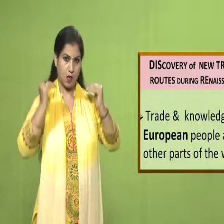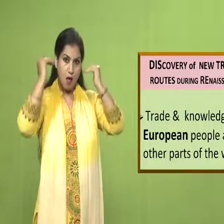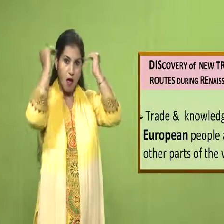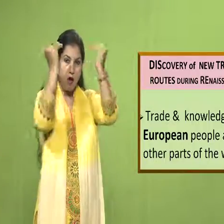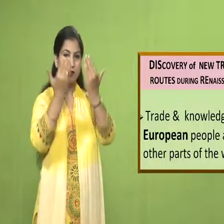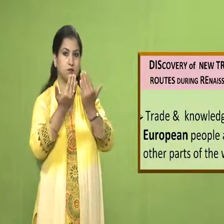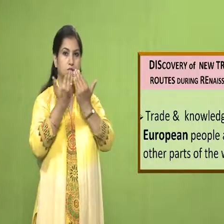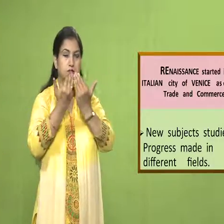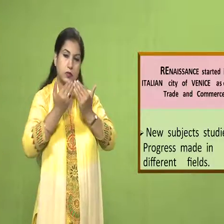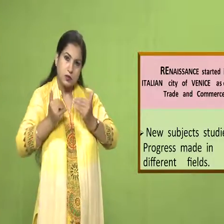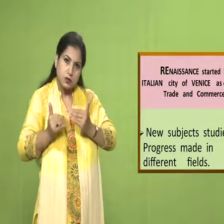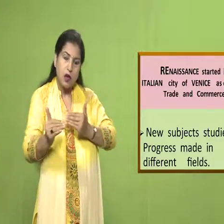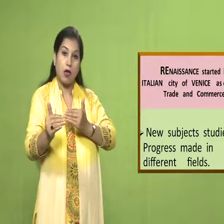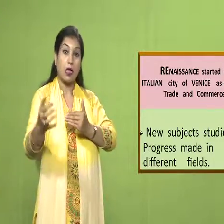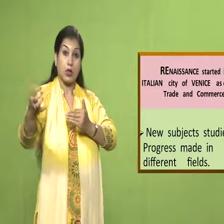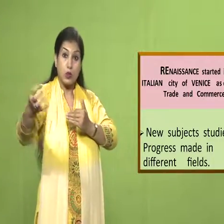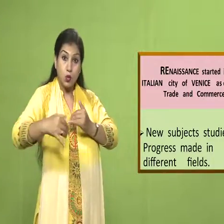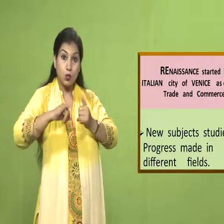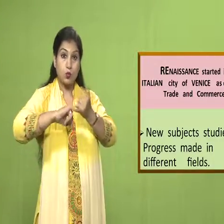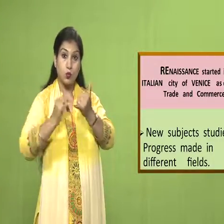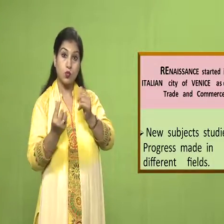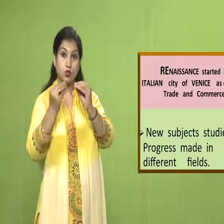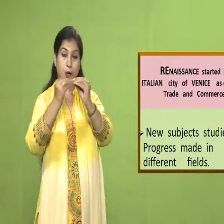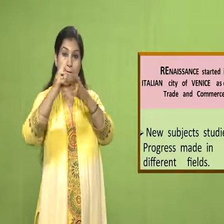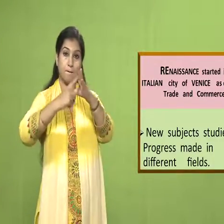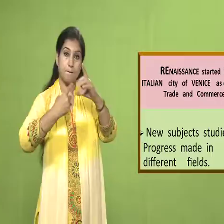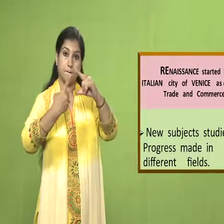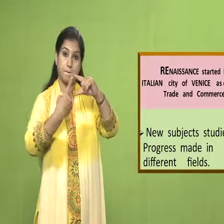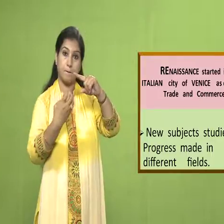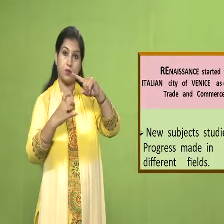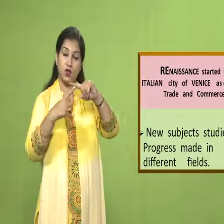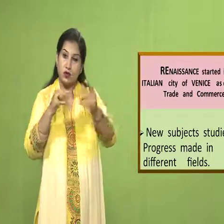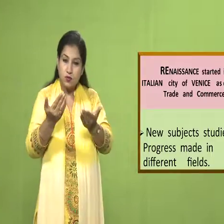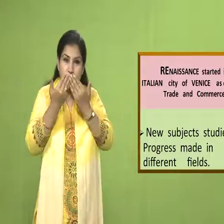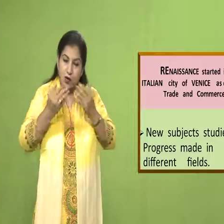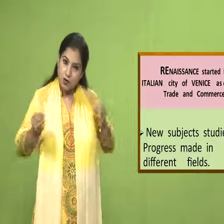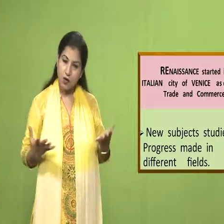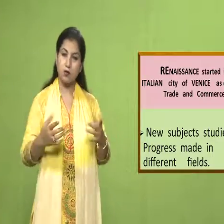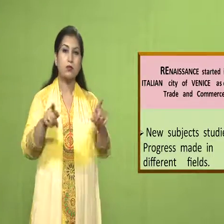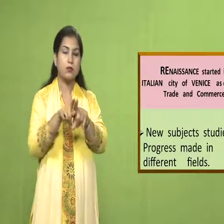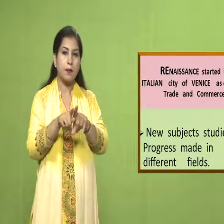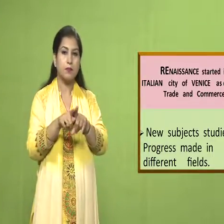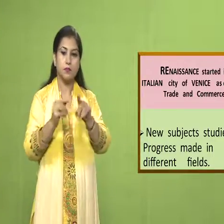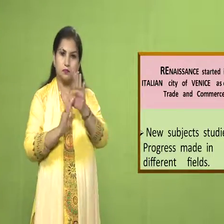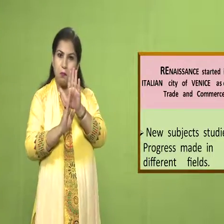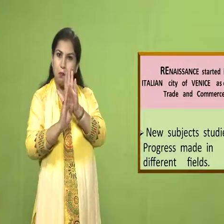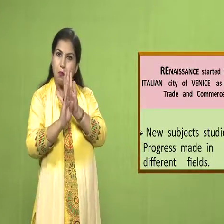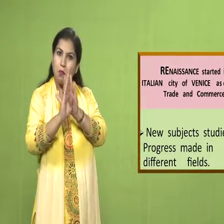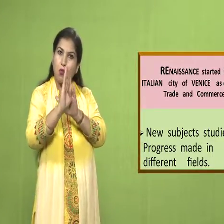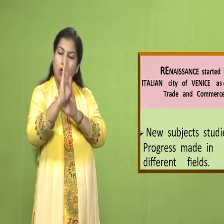Therefore, new subjects were studied and also the progress made